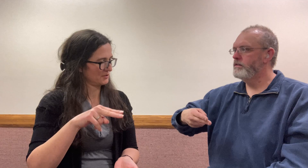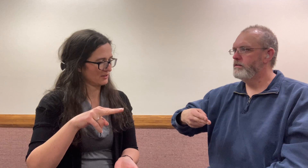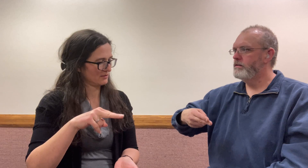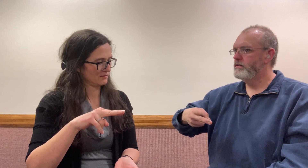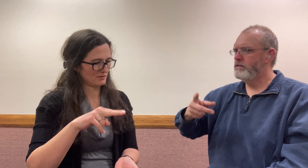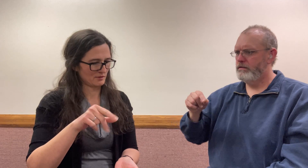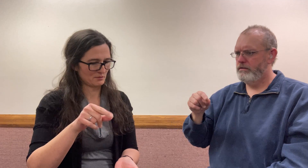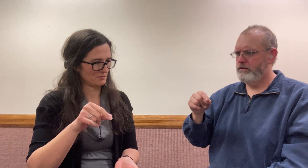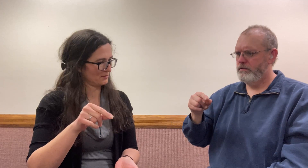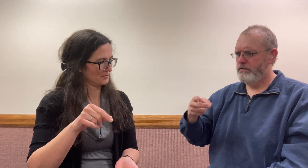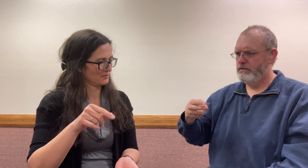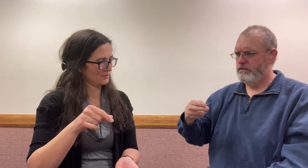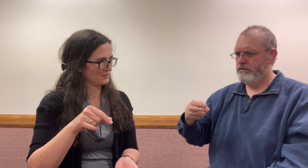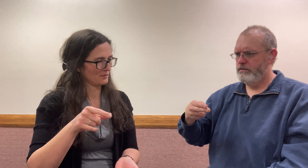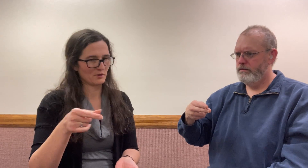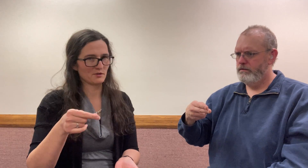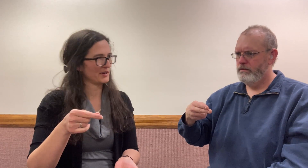chopstick? I thought it was either way.